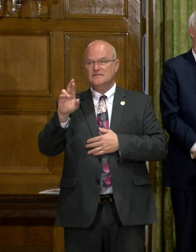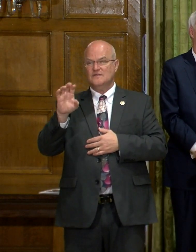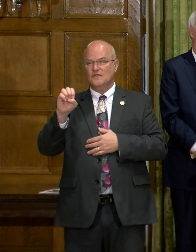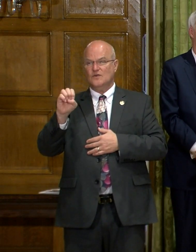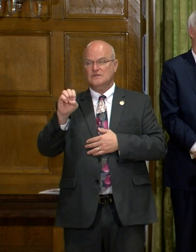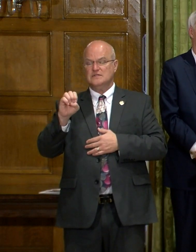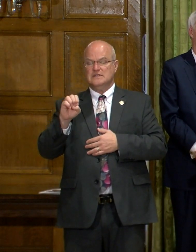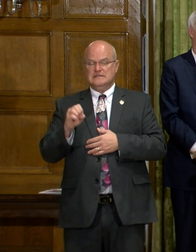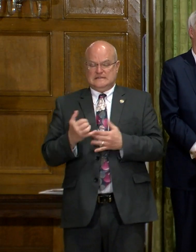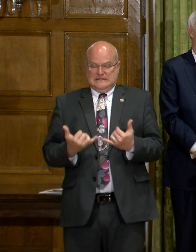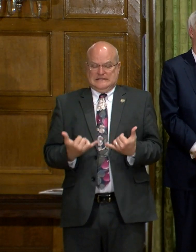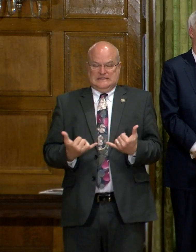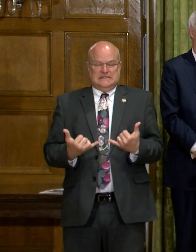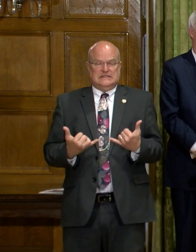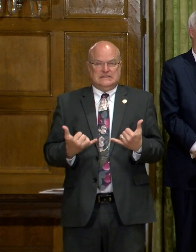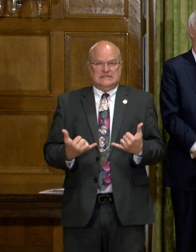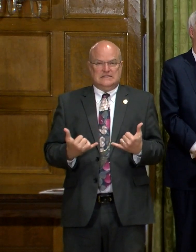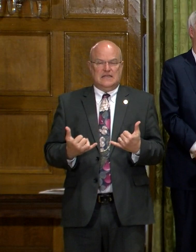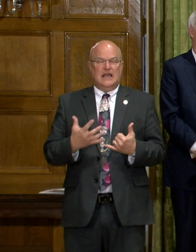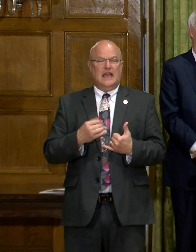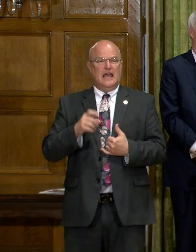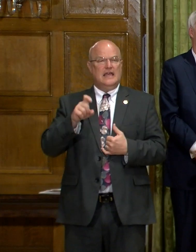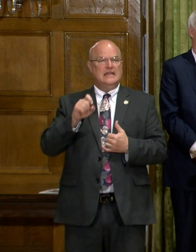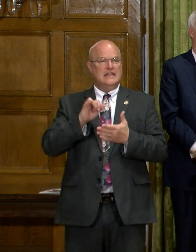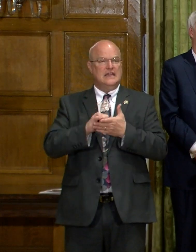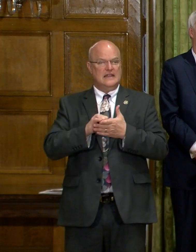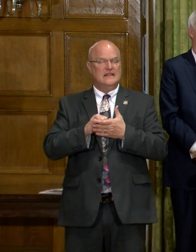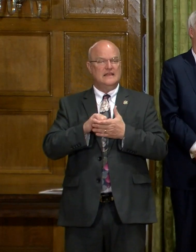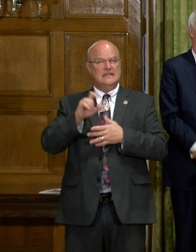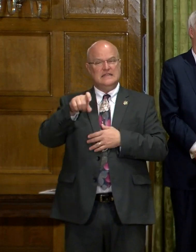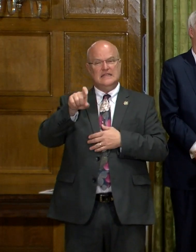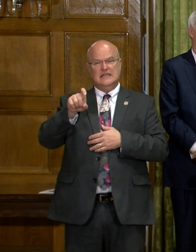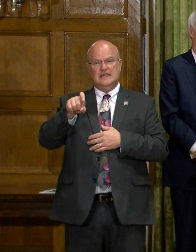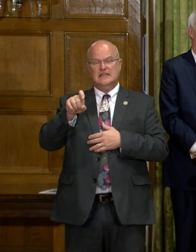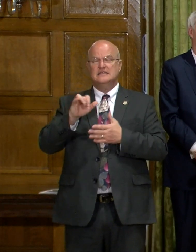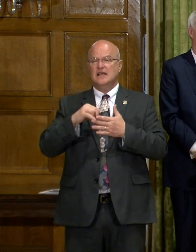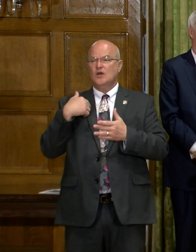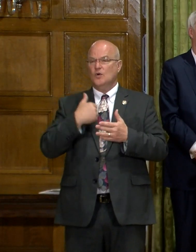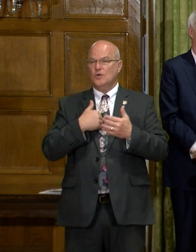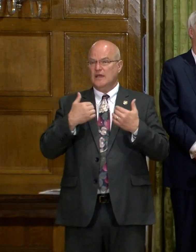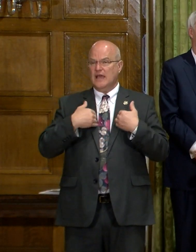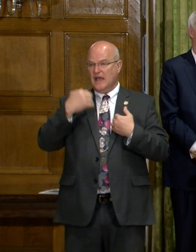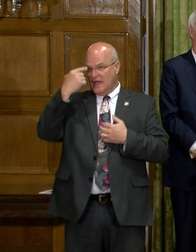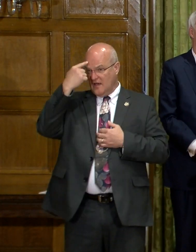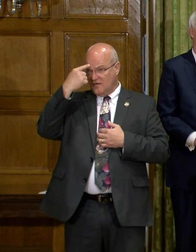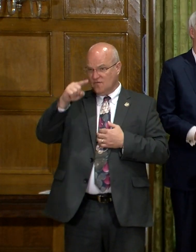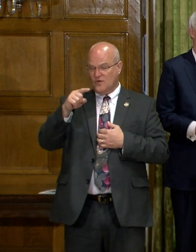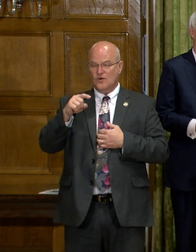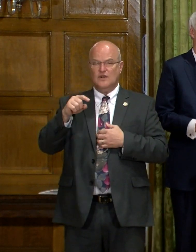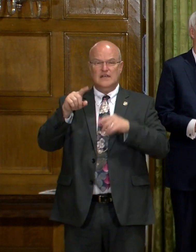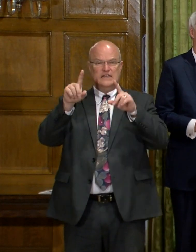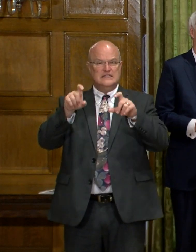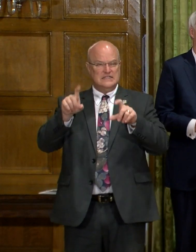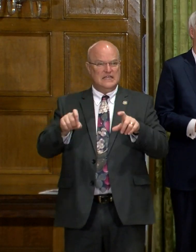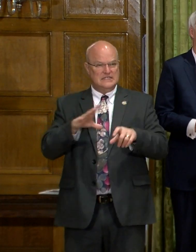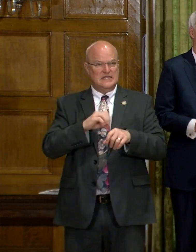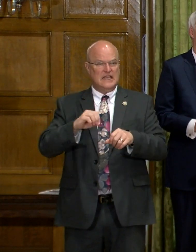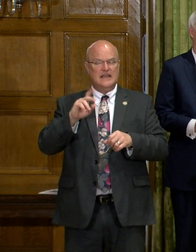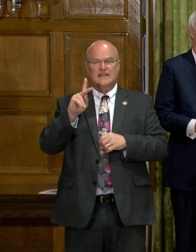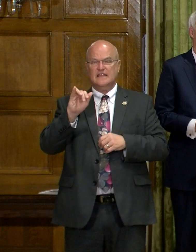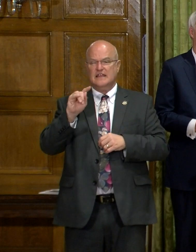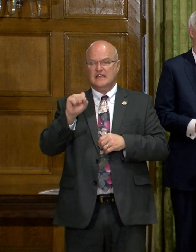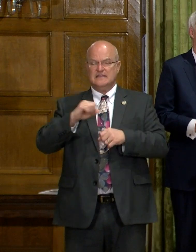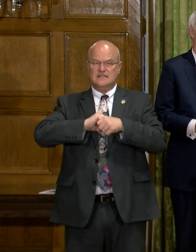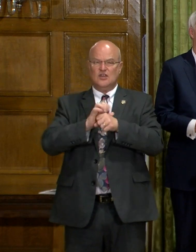that time is of the essence in meeting the serologic needs that we have for assaying the